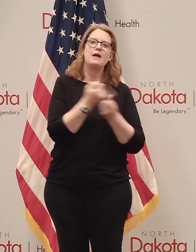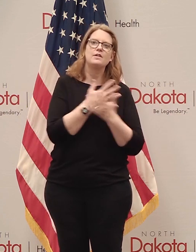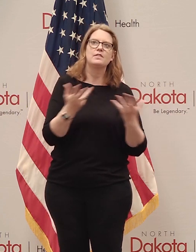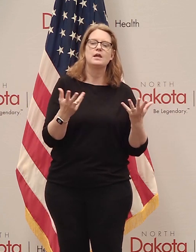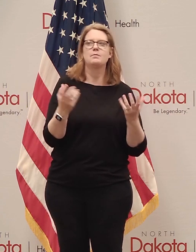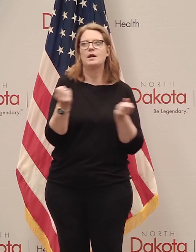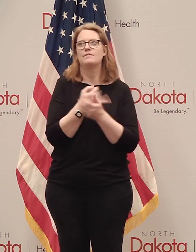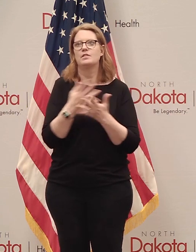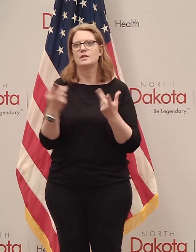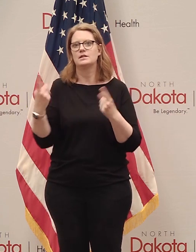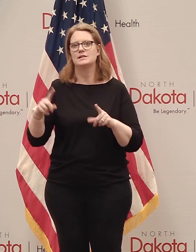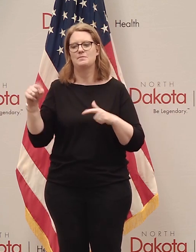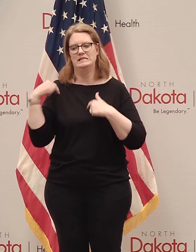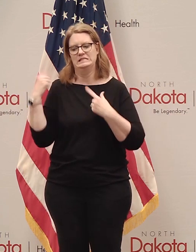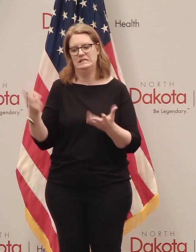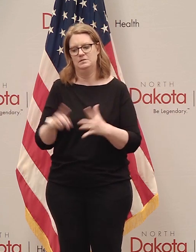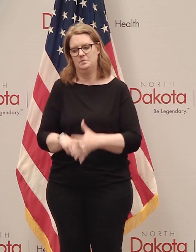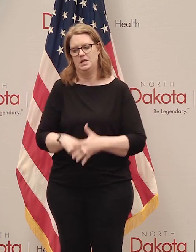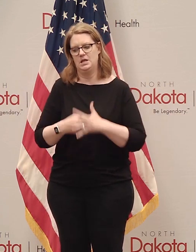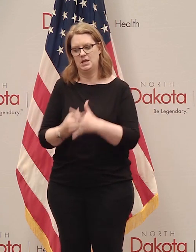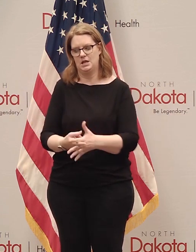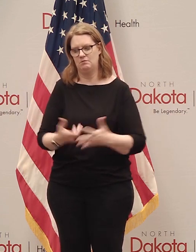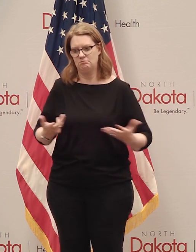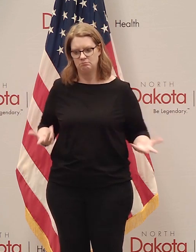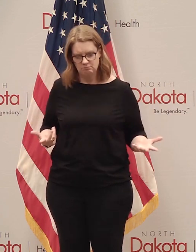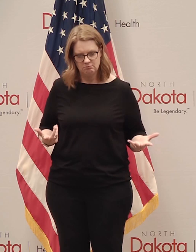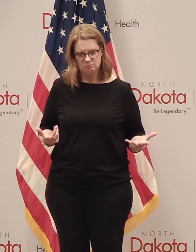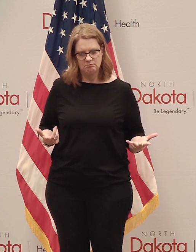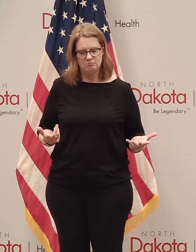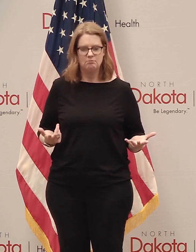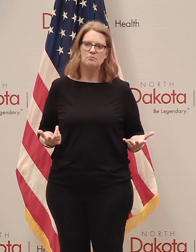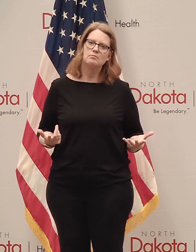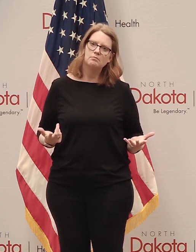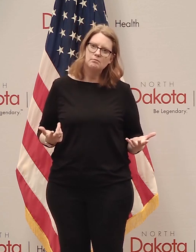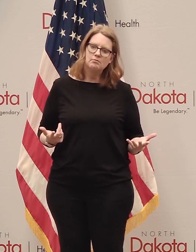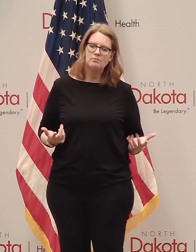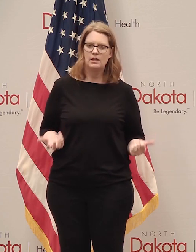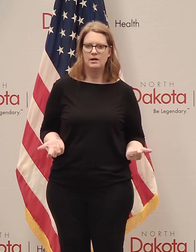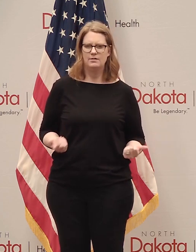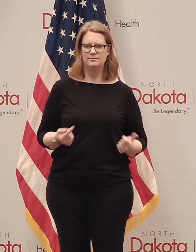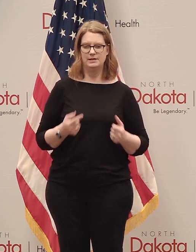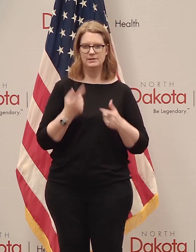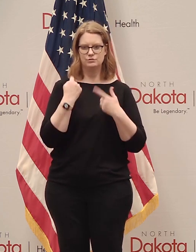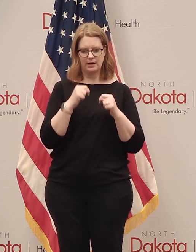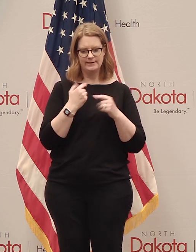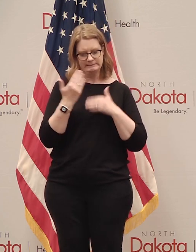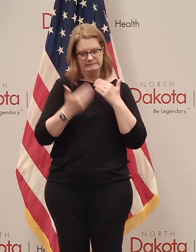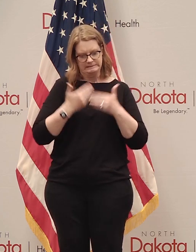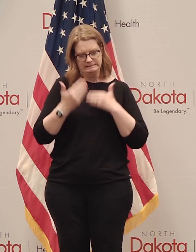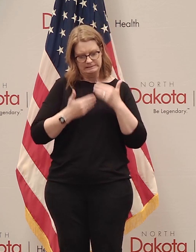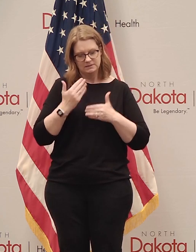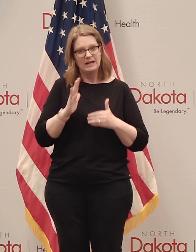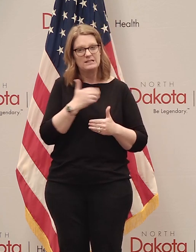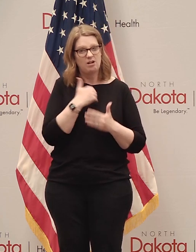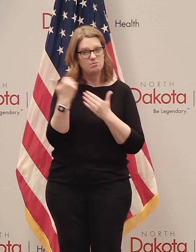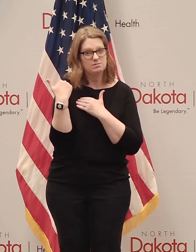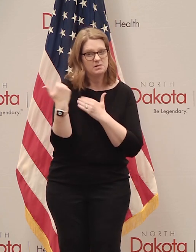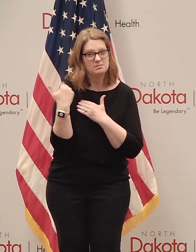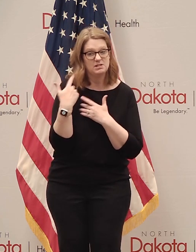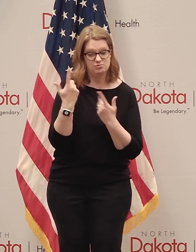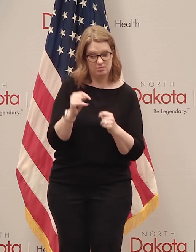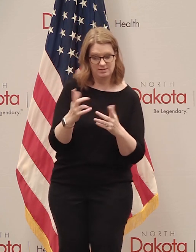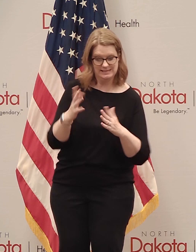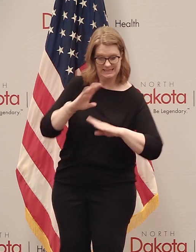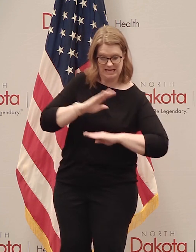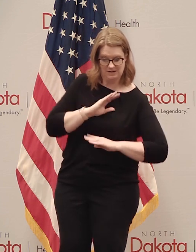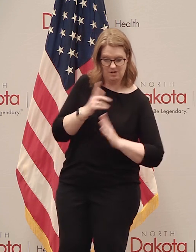that's happened since the beginning of the time that this began, and we'll work to fulfill those. It's our duty to try to fill those requirements,